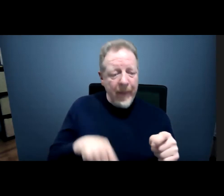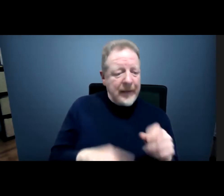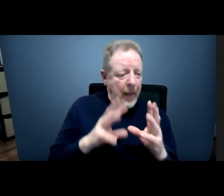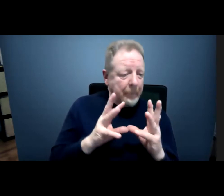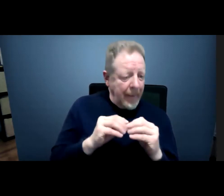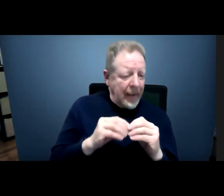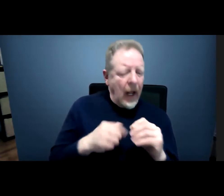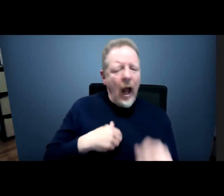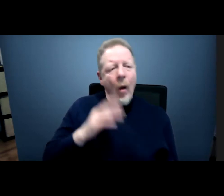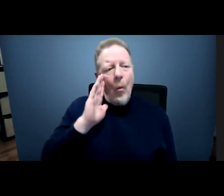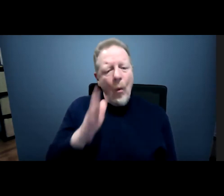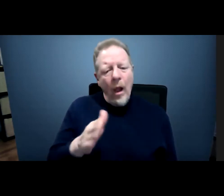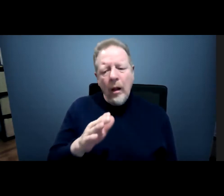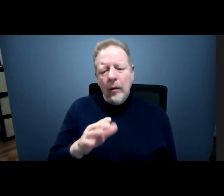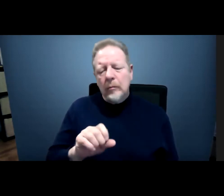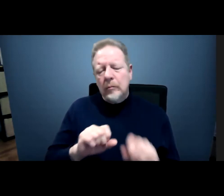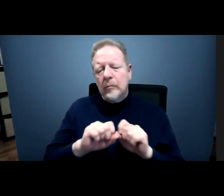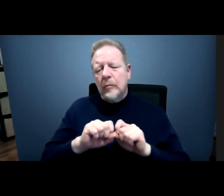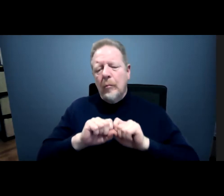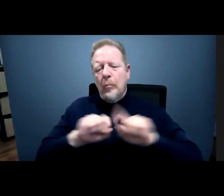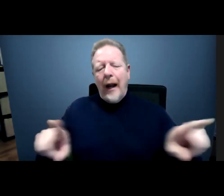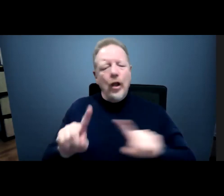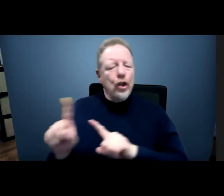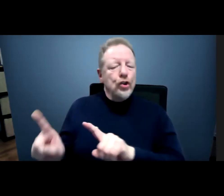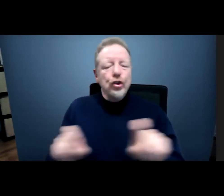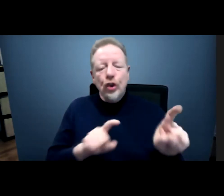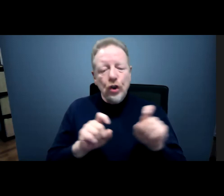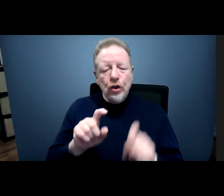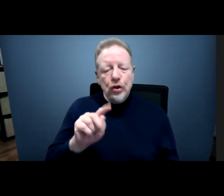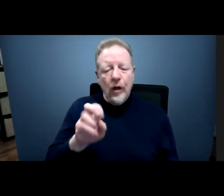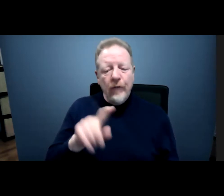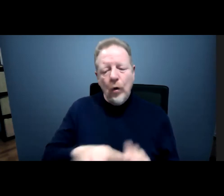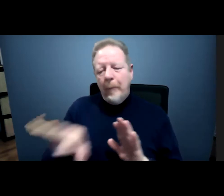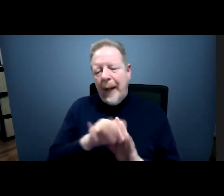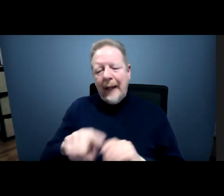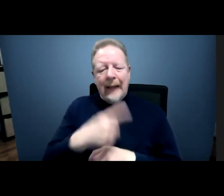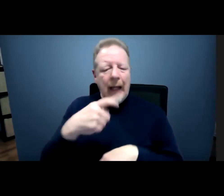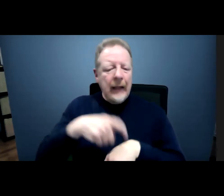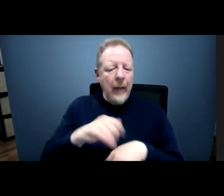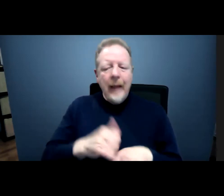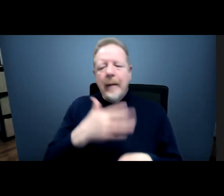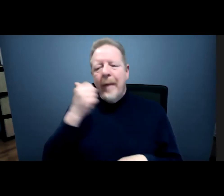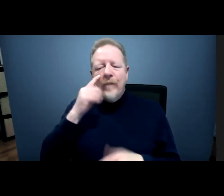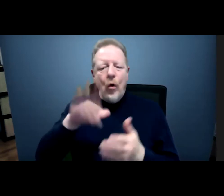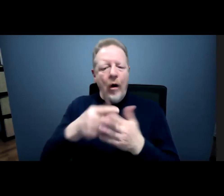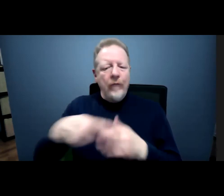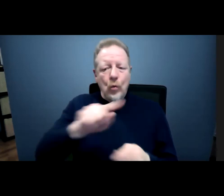will put out a survey to pick a day and time that's best for everybody to meet again. Our next meeting